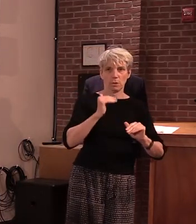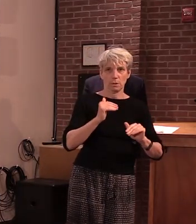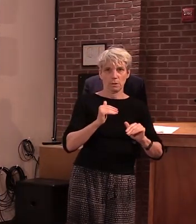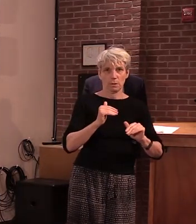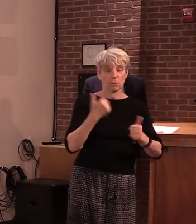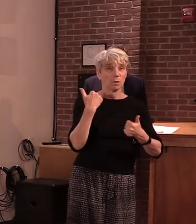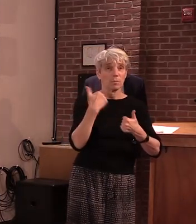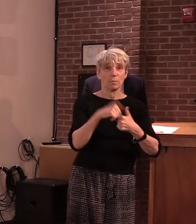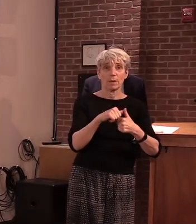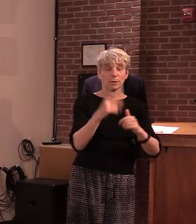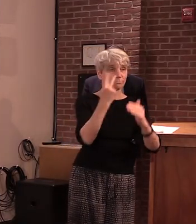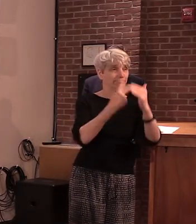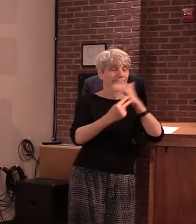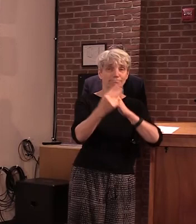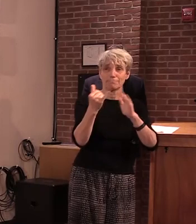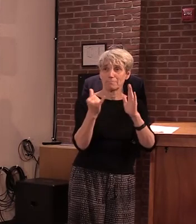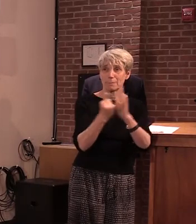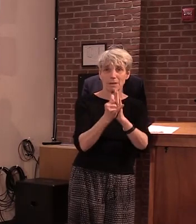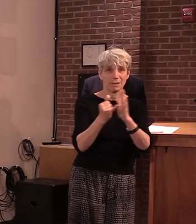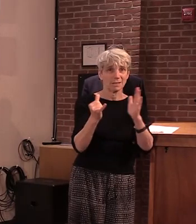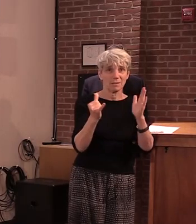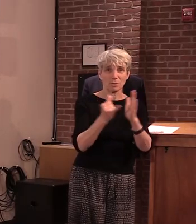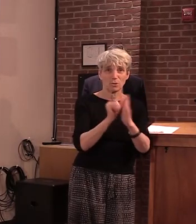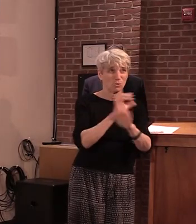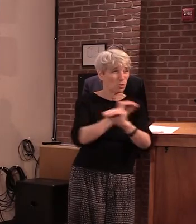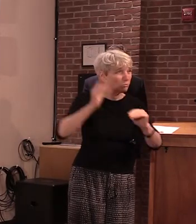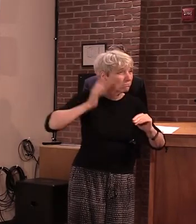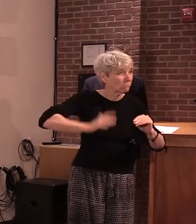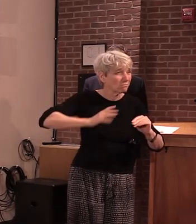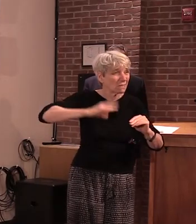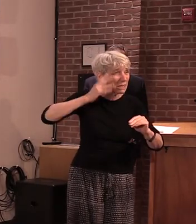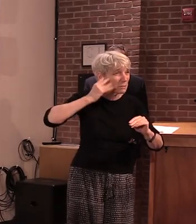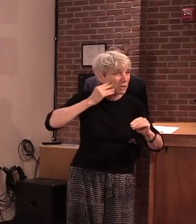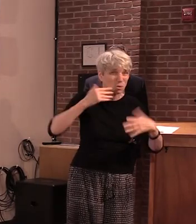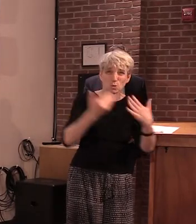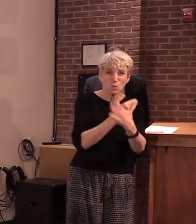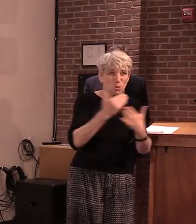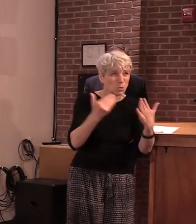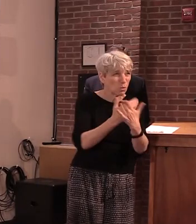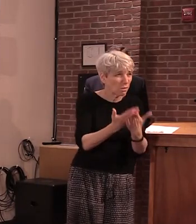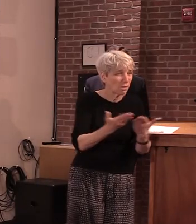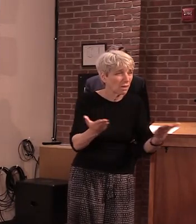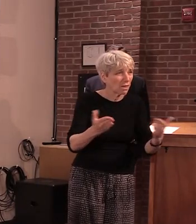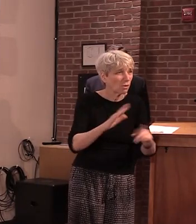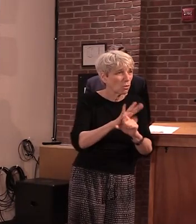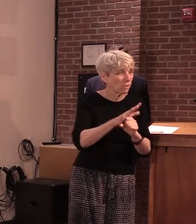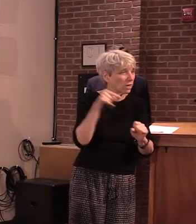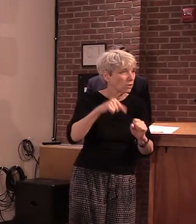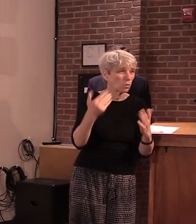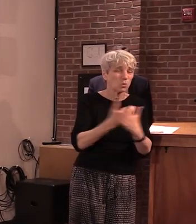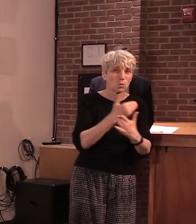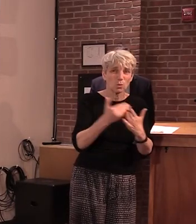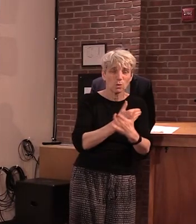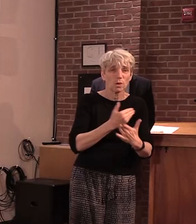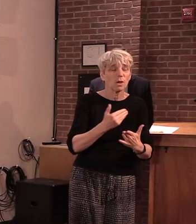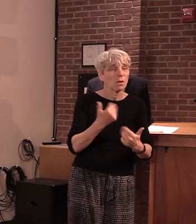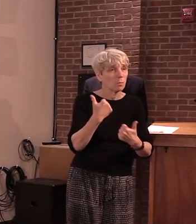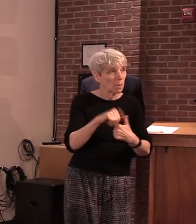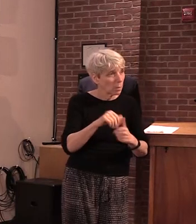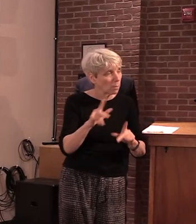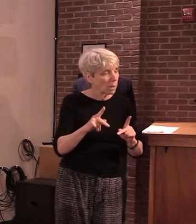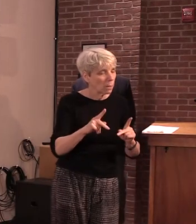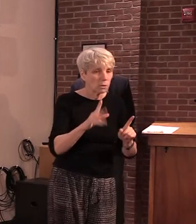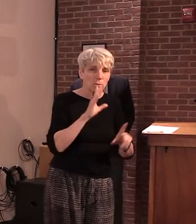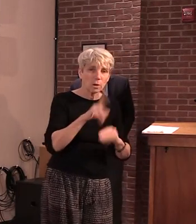here. A lot of trepidation as to what this will mean. I mean, we're talking about kids and we're talking about